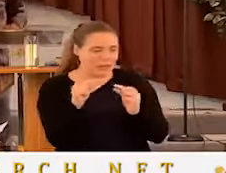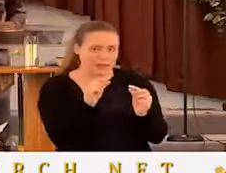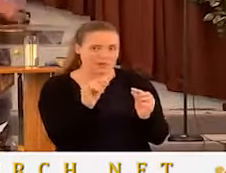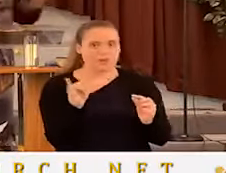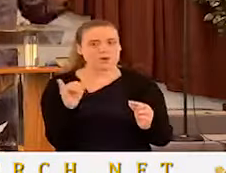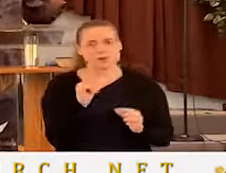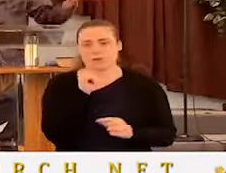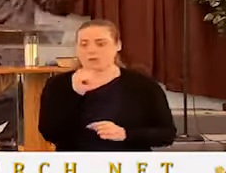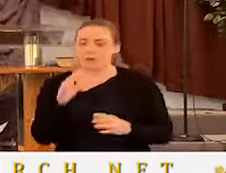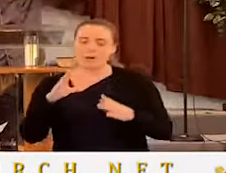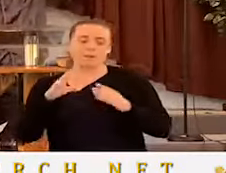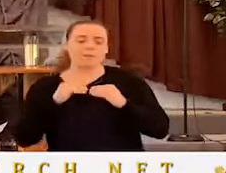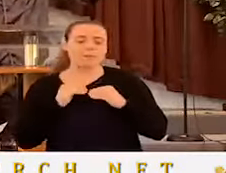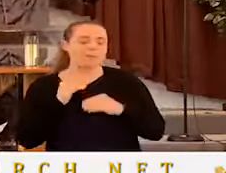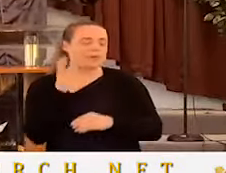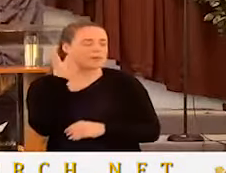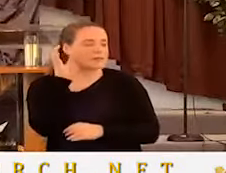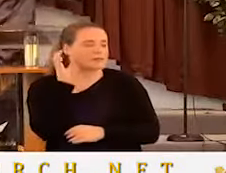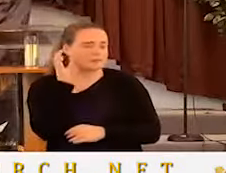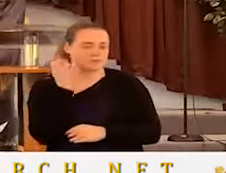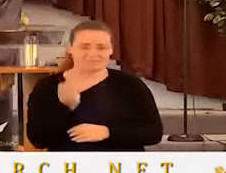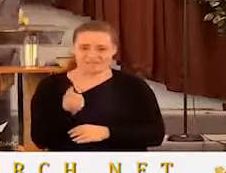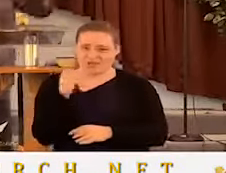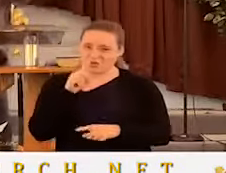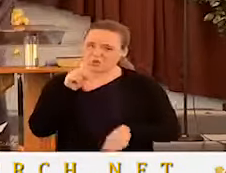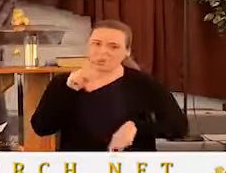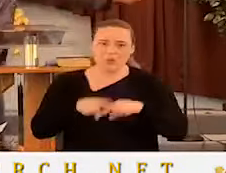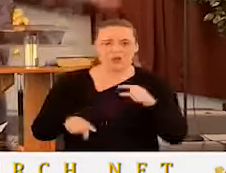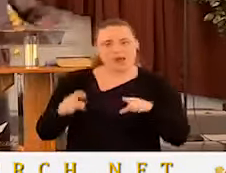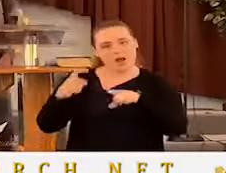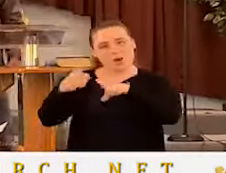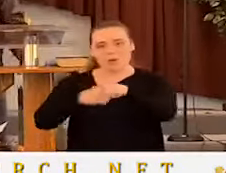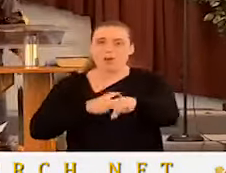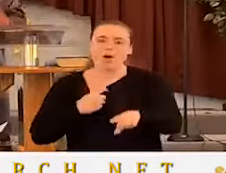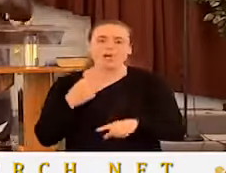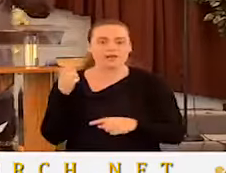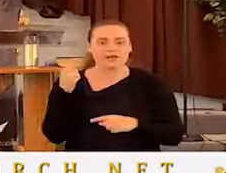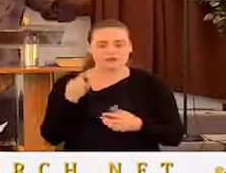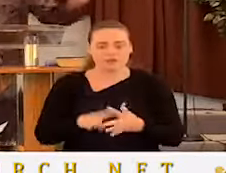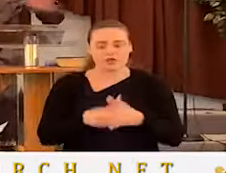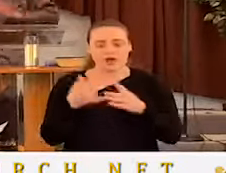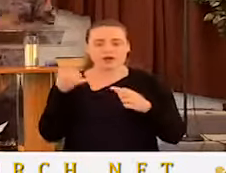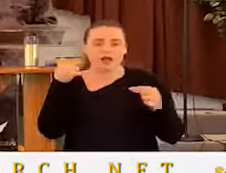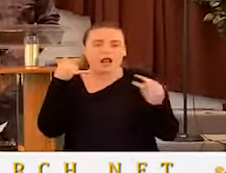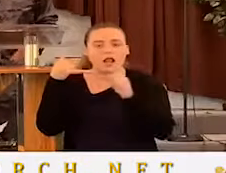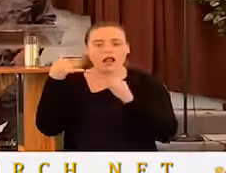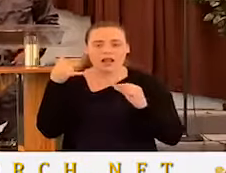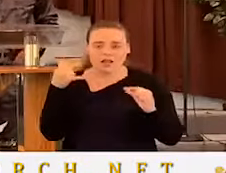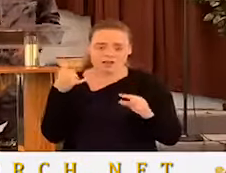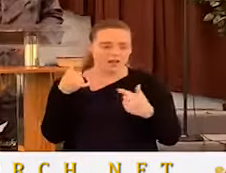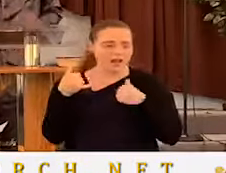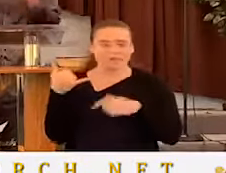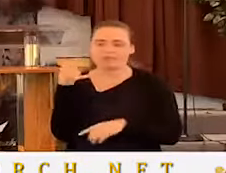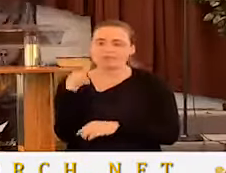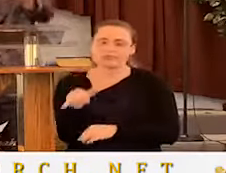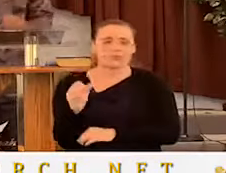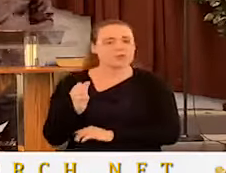gossip. You can't get on the phone and talk about somebody to me, because I love them too much, whether I know them or